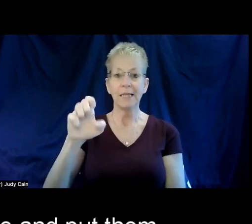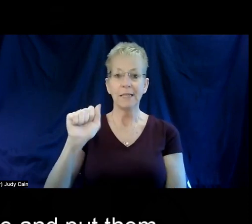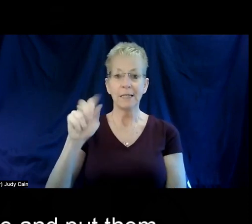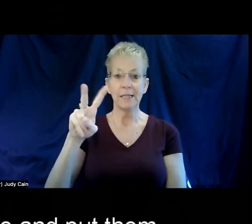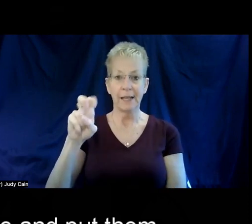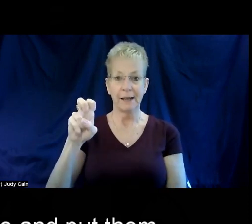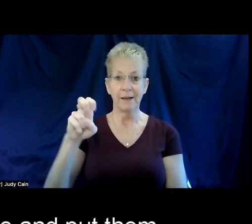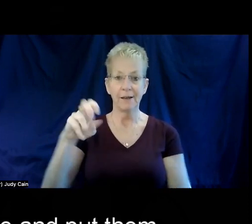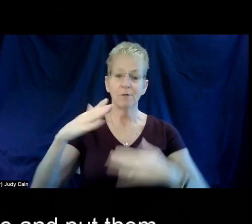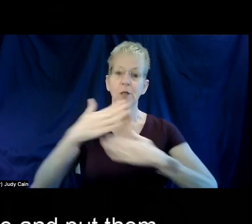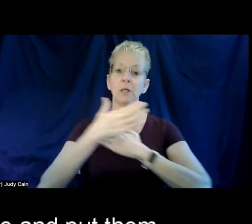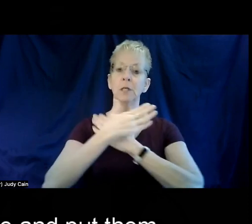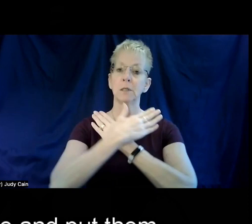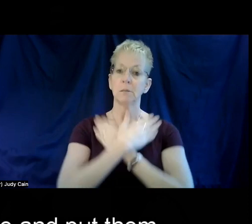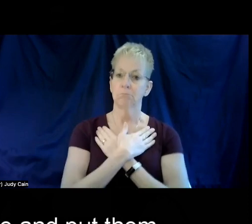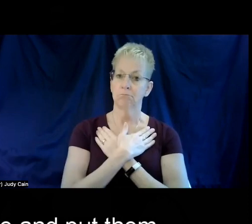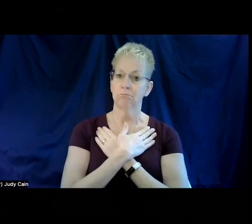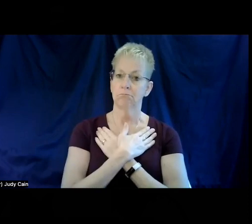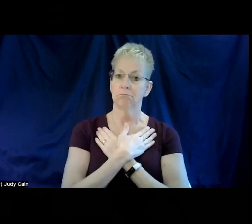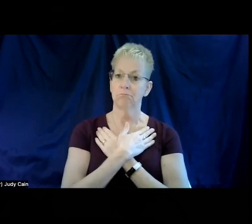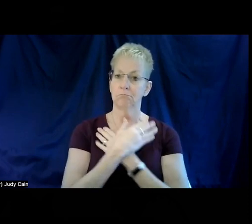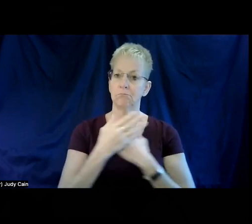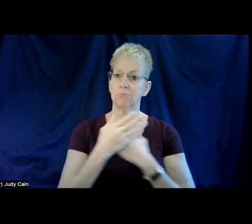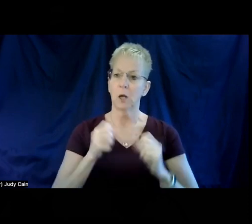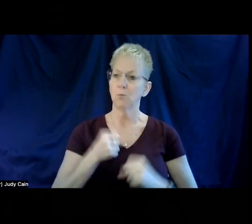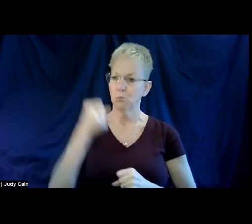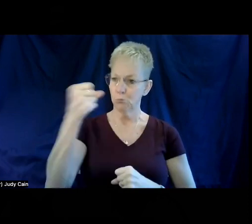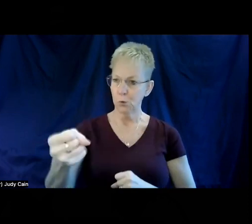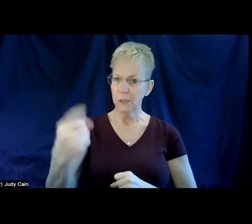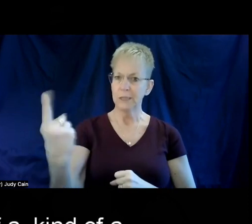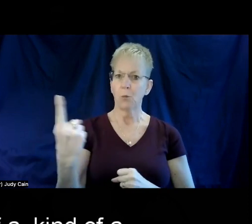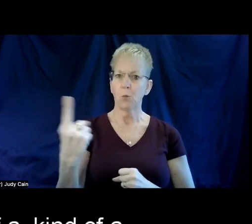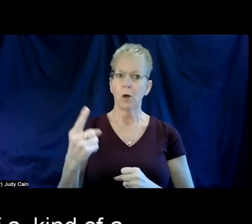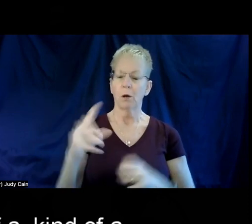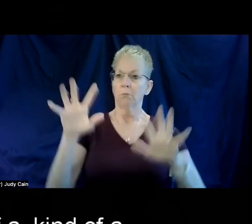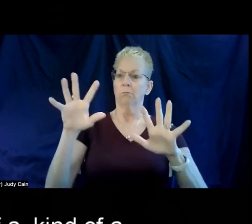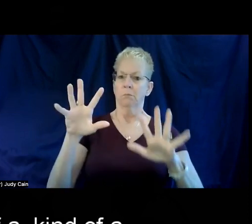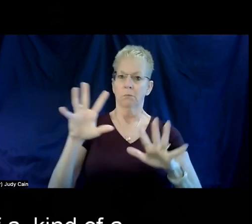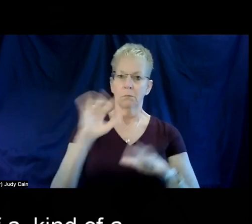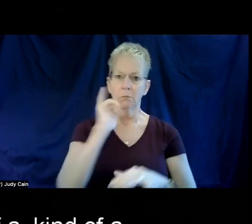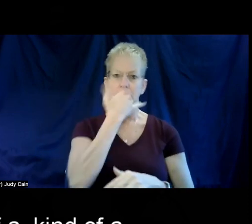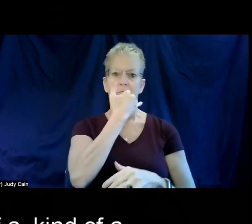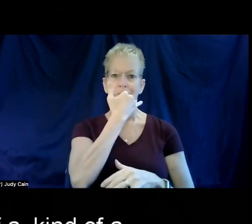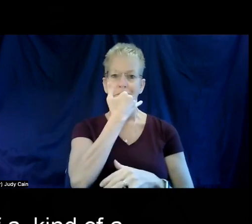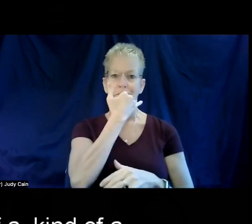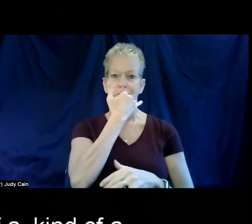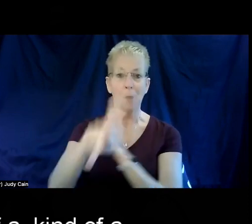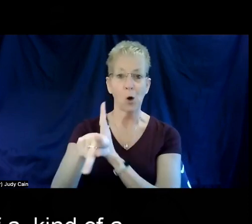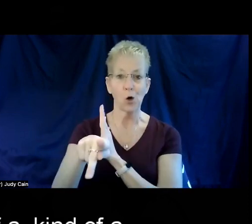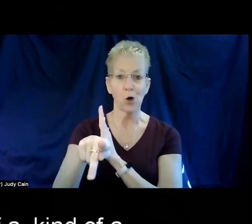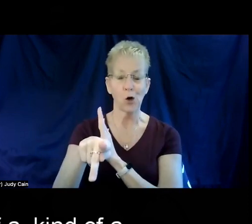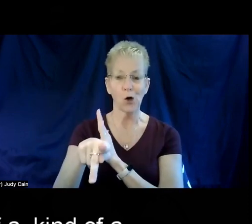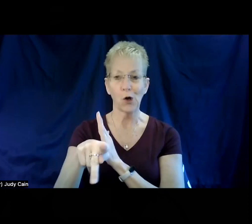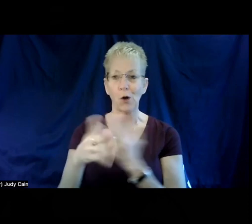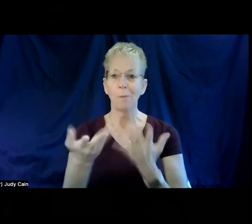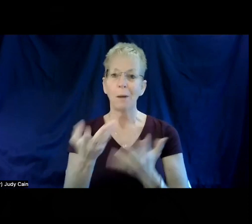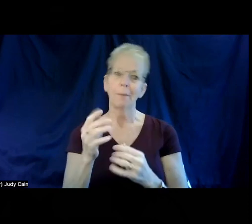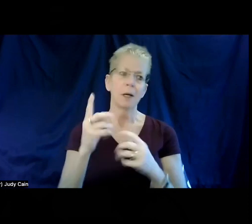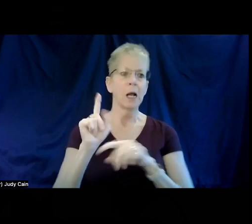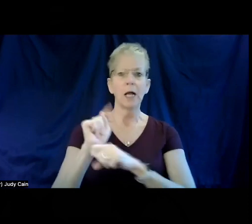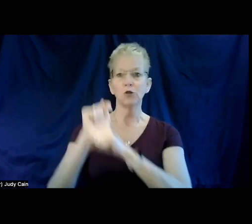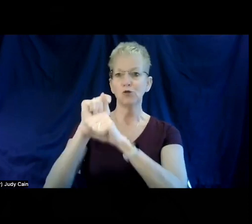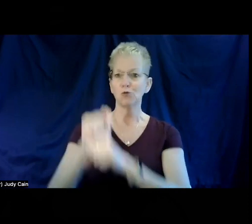them somewhere where they could encounter an unexpected murder and have more of a kind of a traditional mystery.